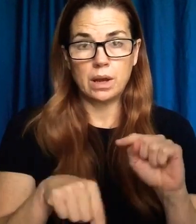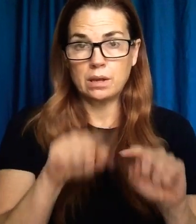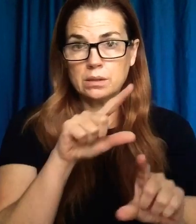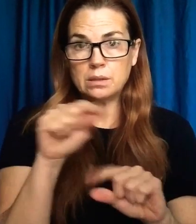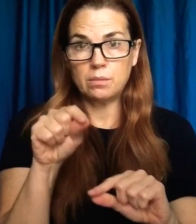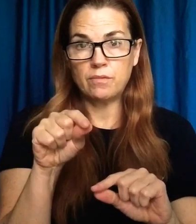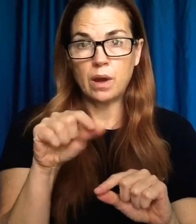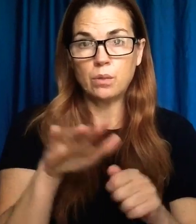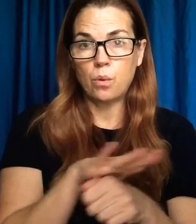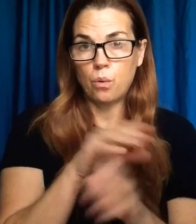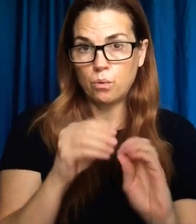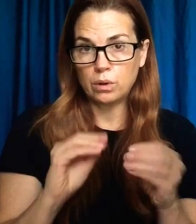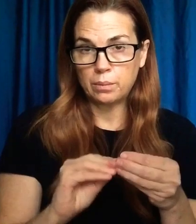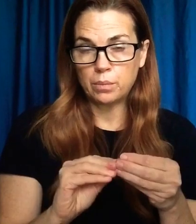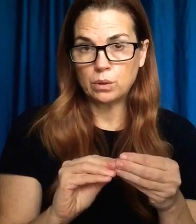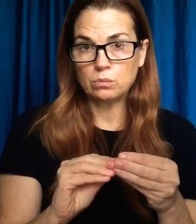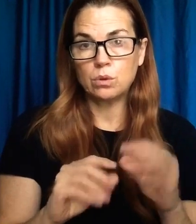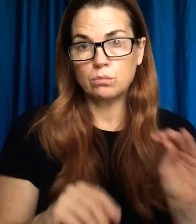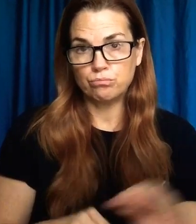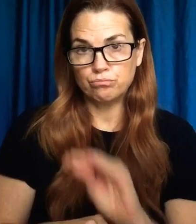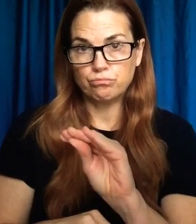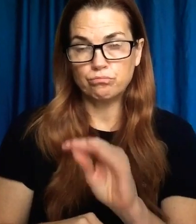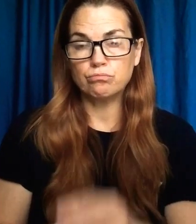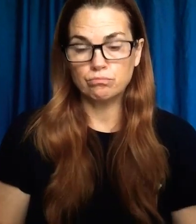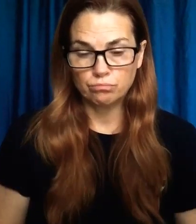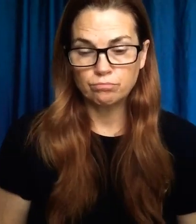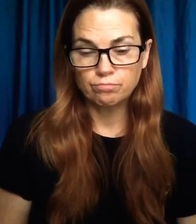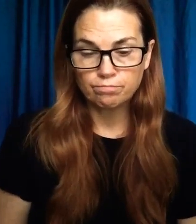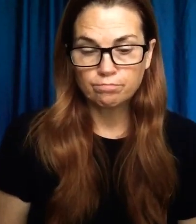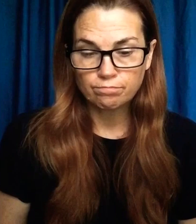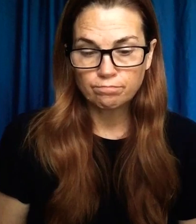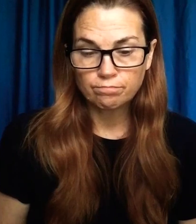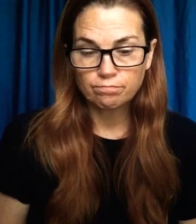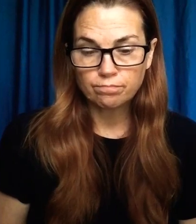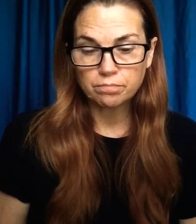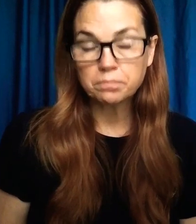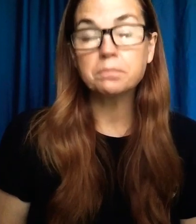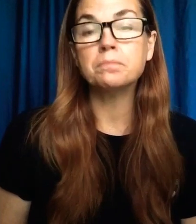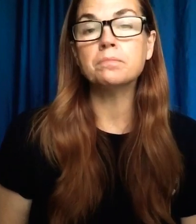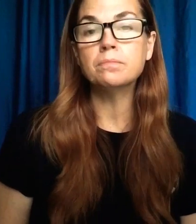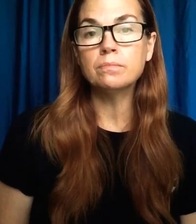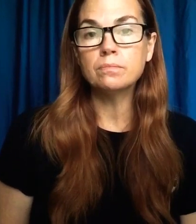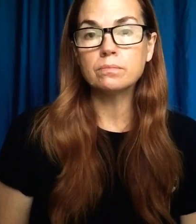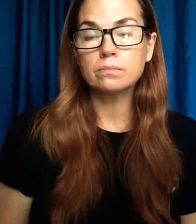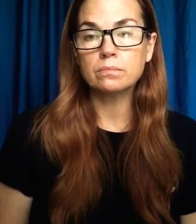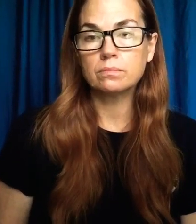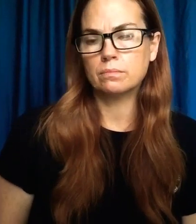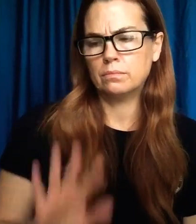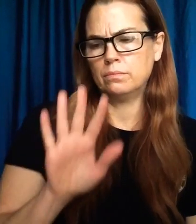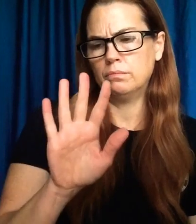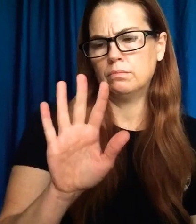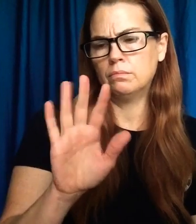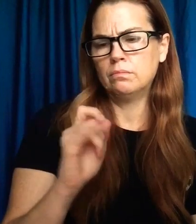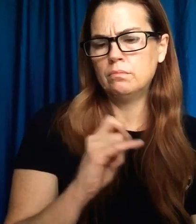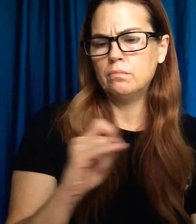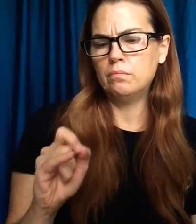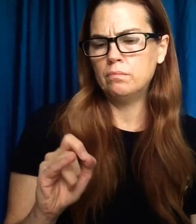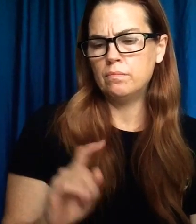So here I still have 6 as my whole number because we can't simplify a whole number. So looking at